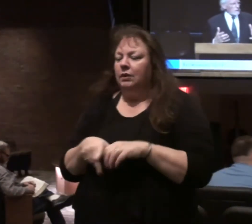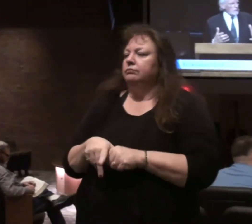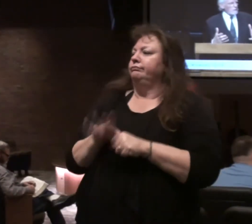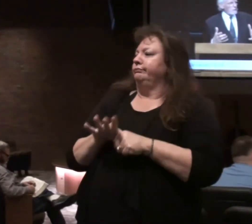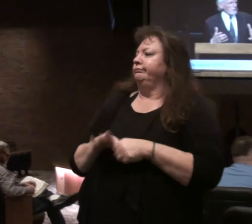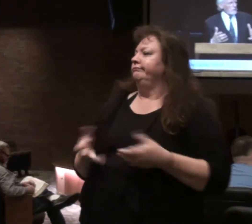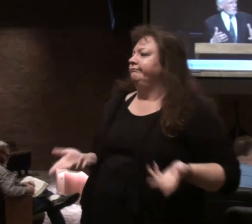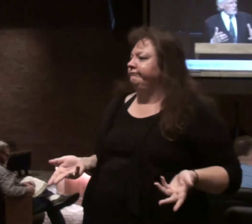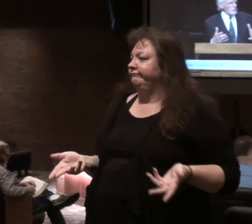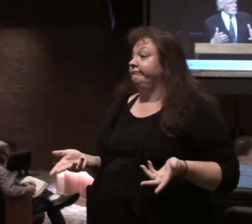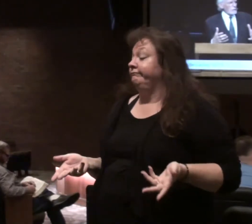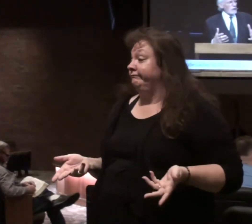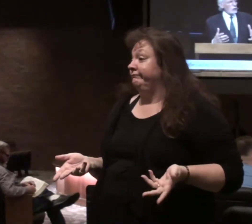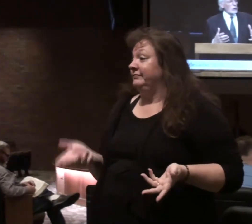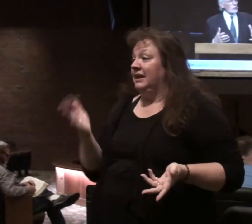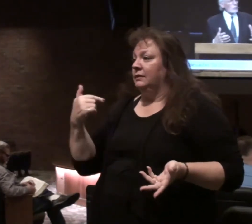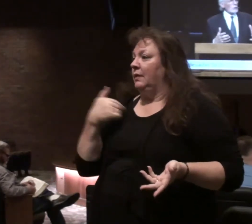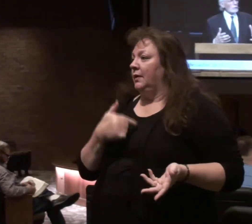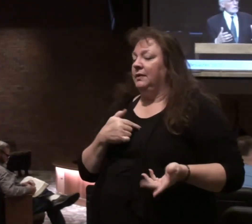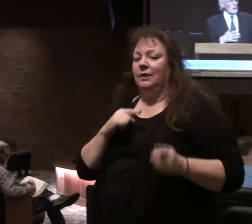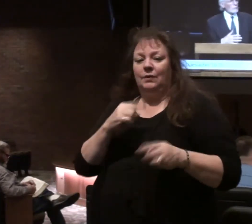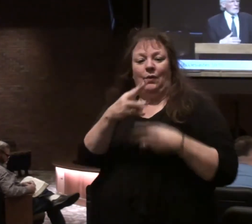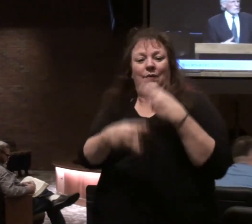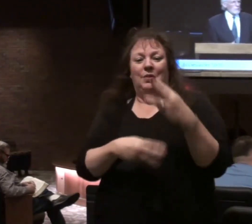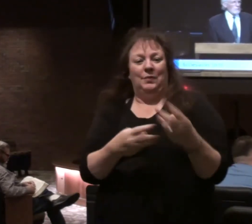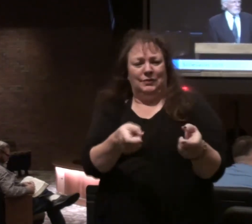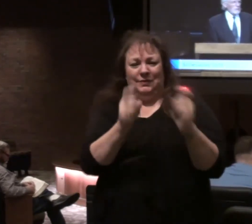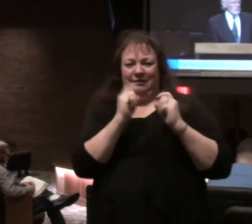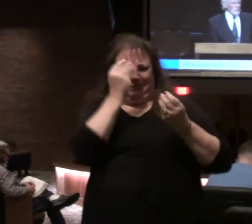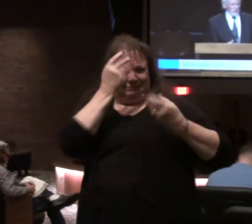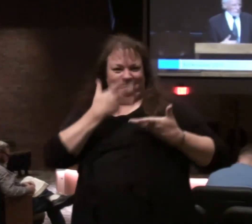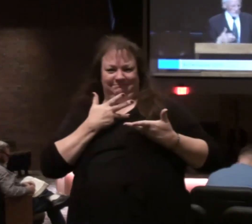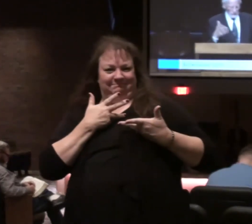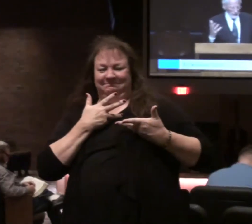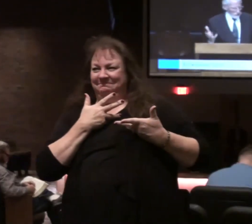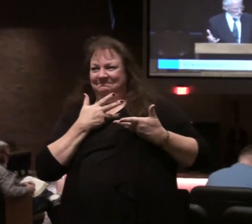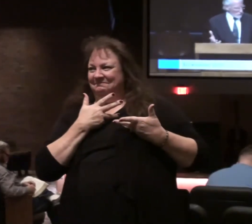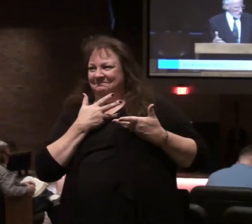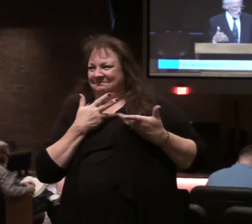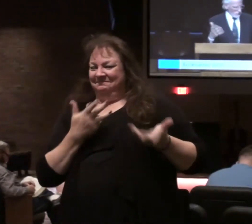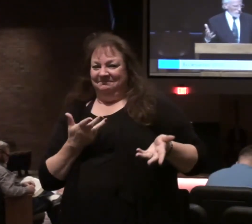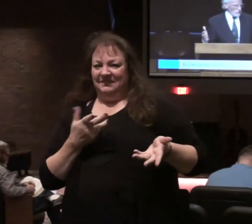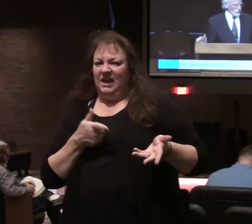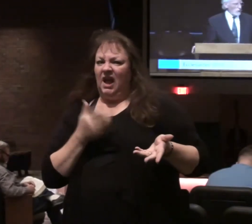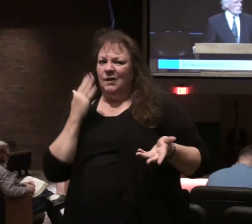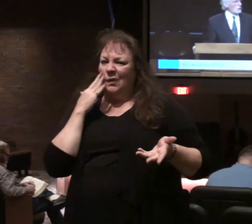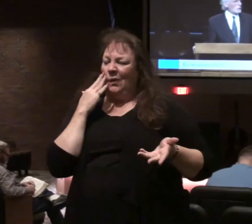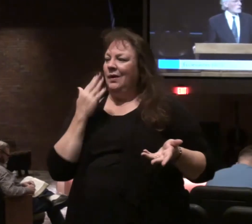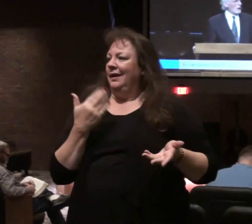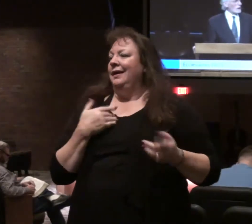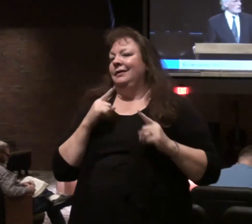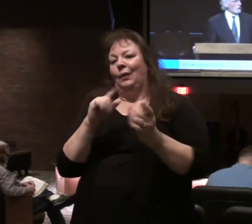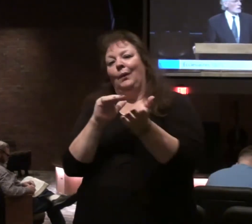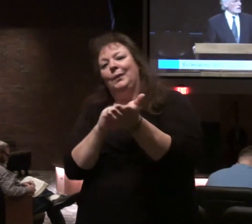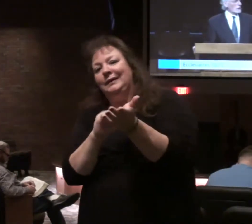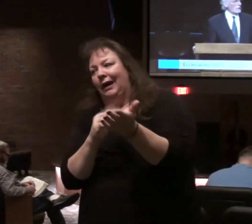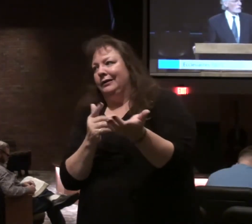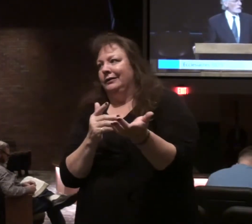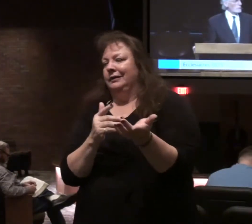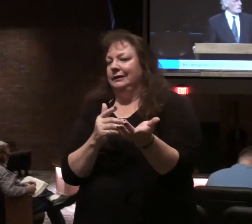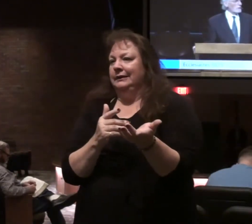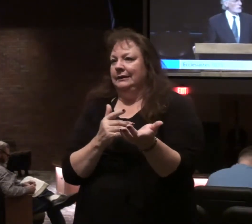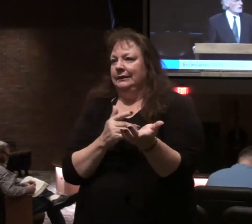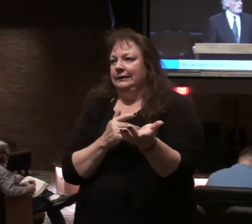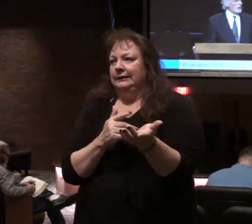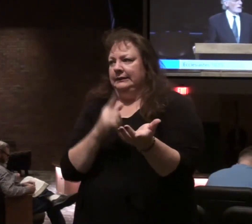incompetent. That's why we don't go to the world for our wisdom. Oh, I realize there are things, you go to a doctor, and he doesn't have